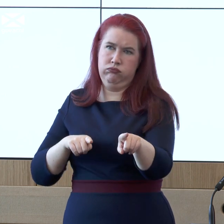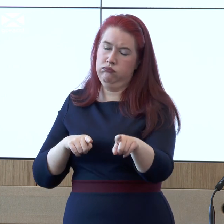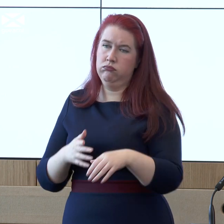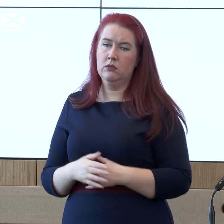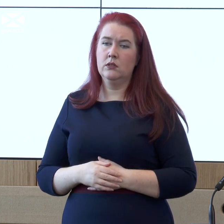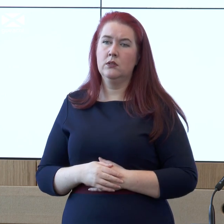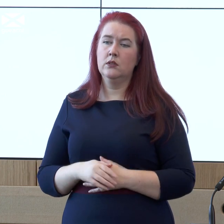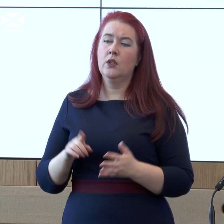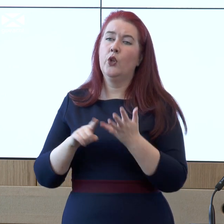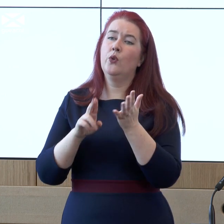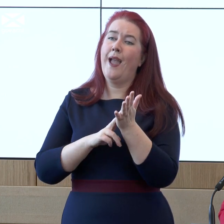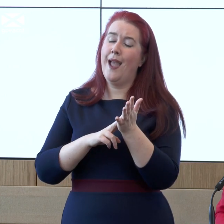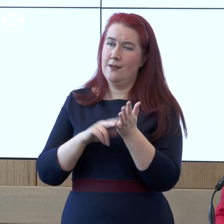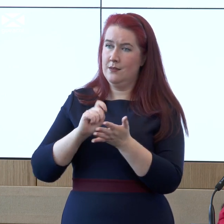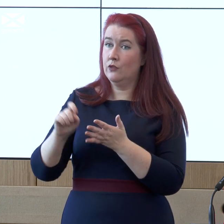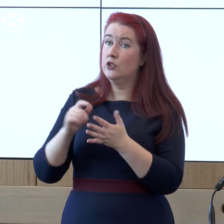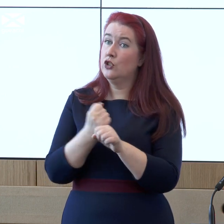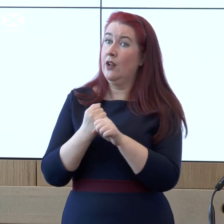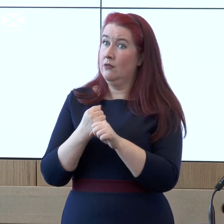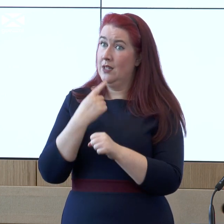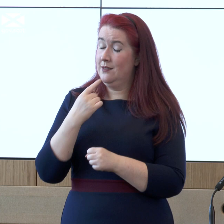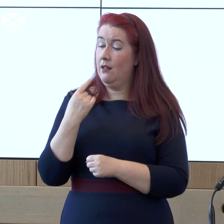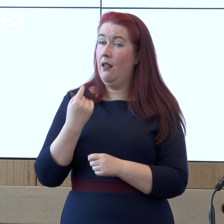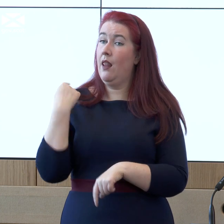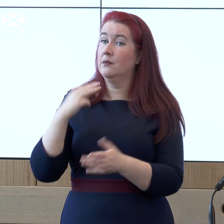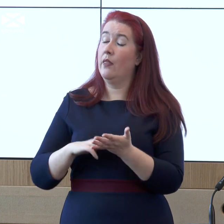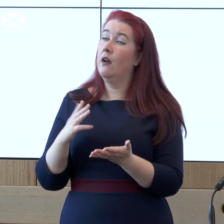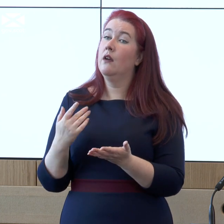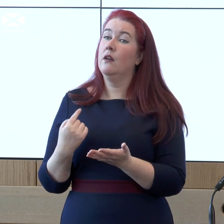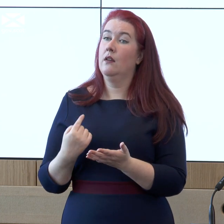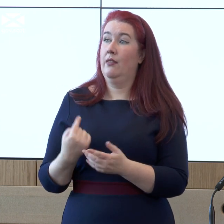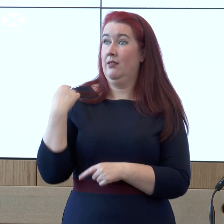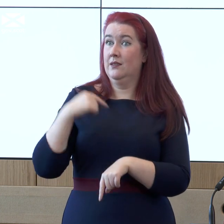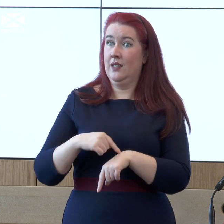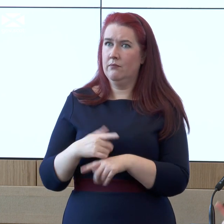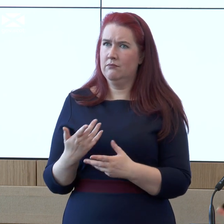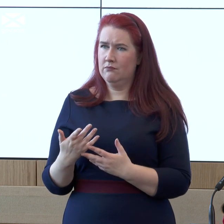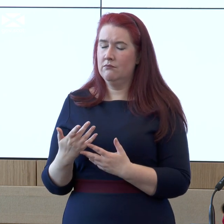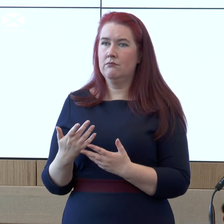clear last month, the definite promises made by member states at that stage,